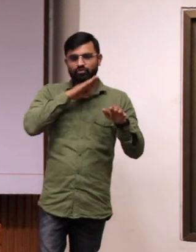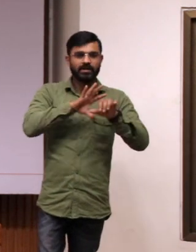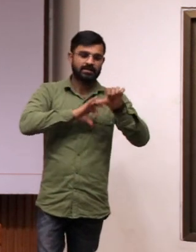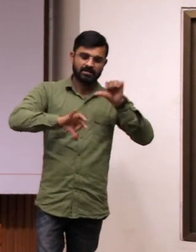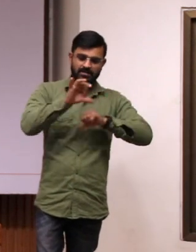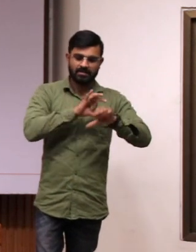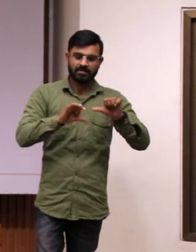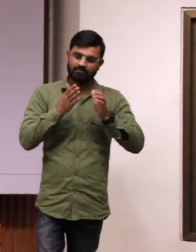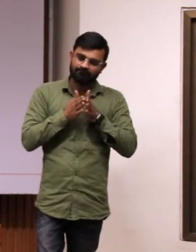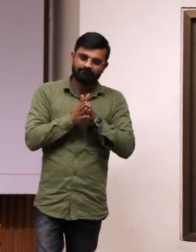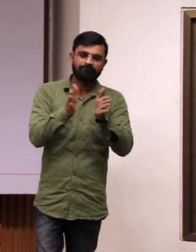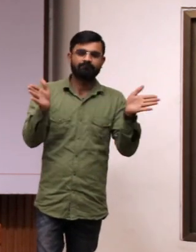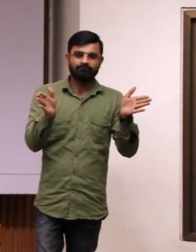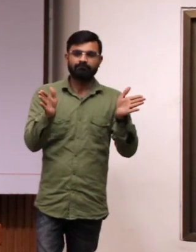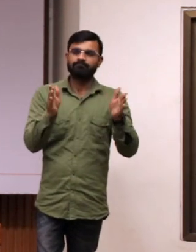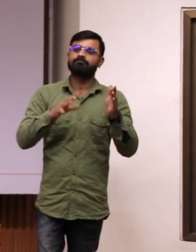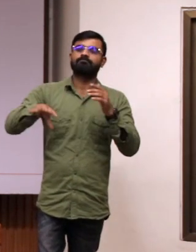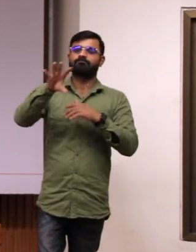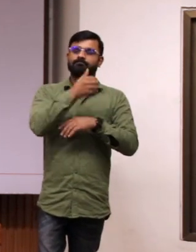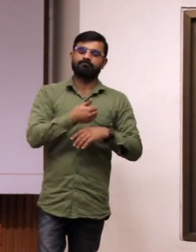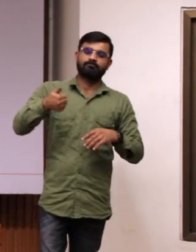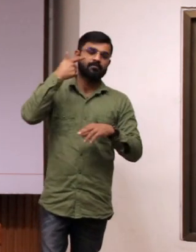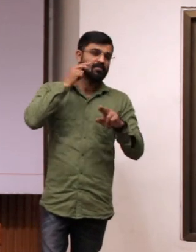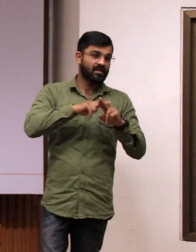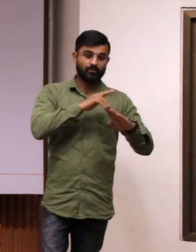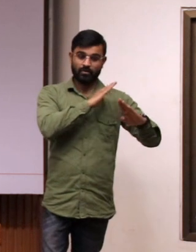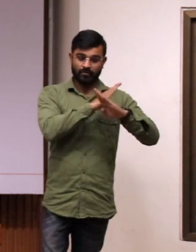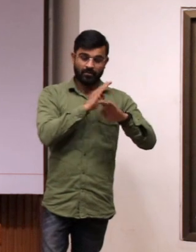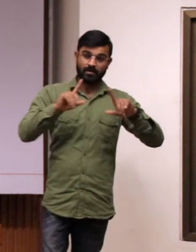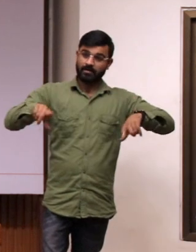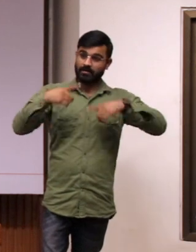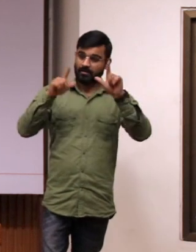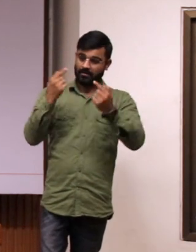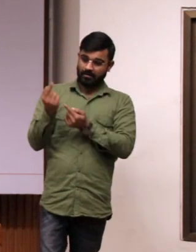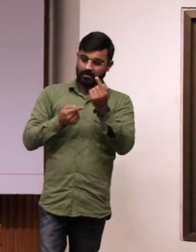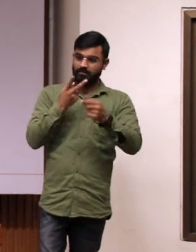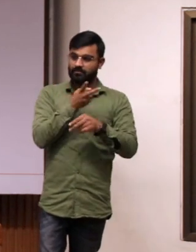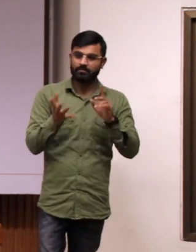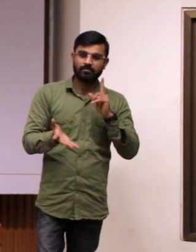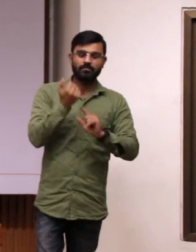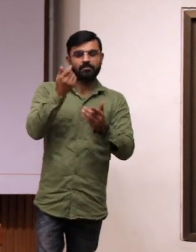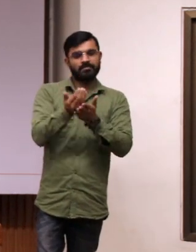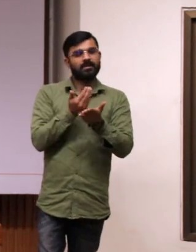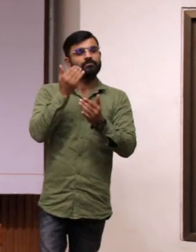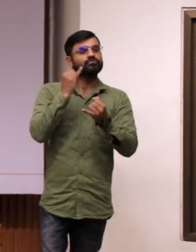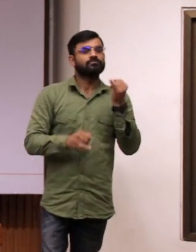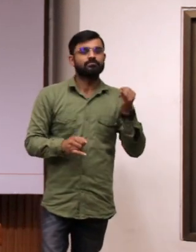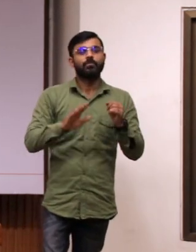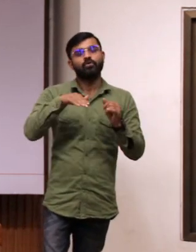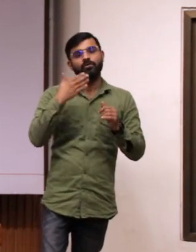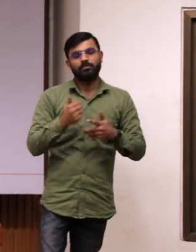science. Please convince our estate head that if you are protecting this forest and grassland, you are getting so much of money in.